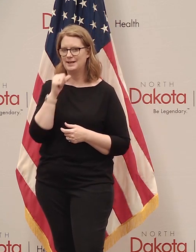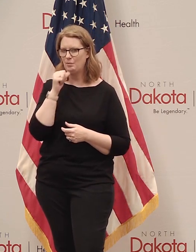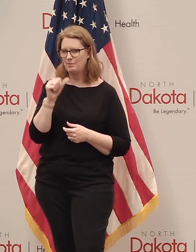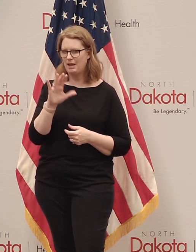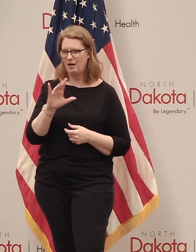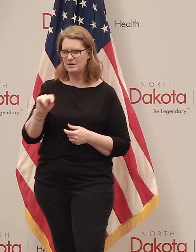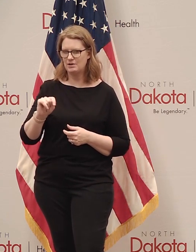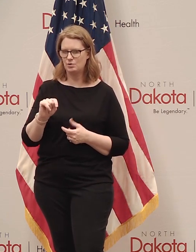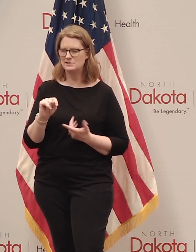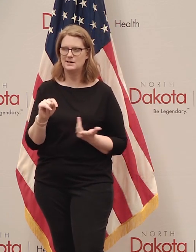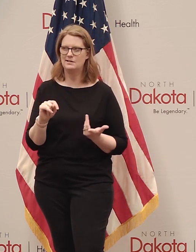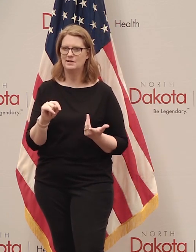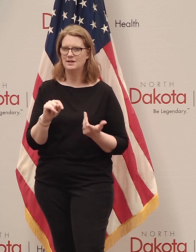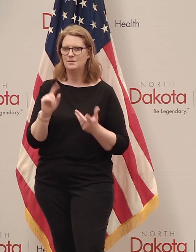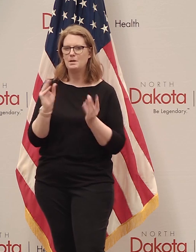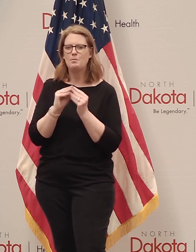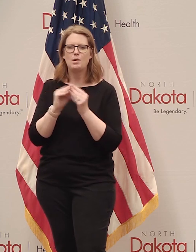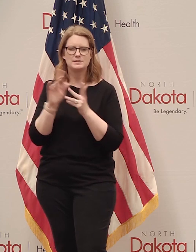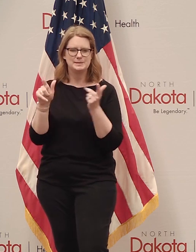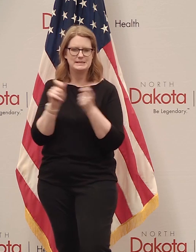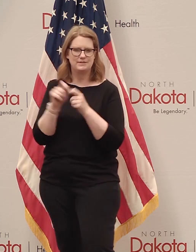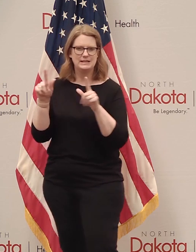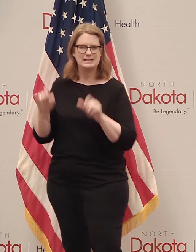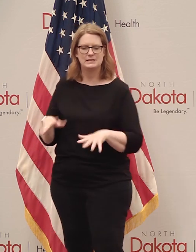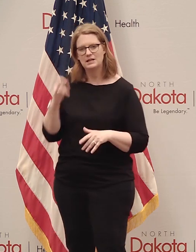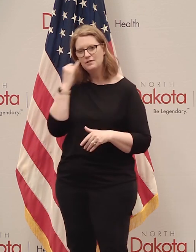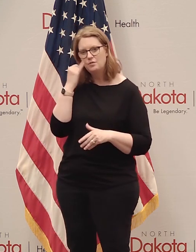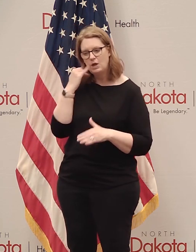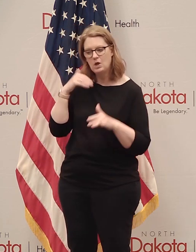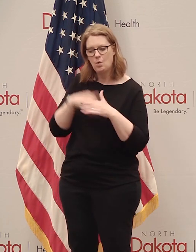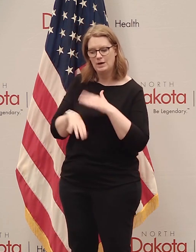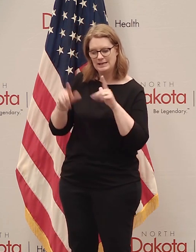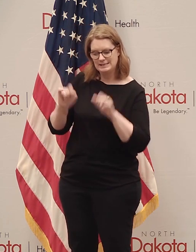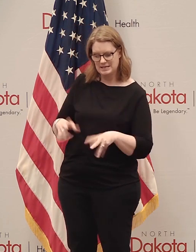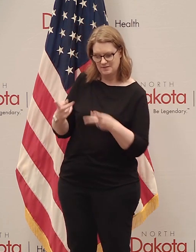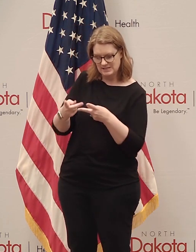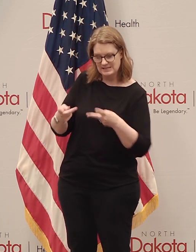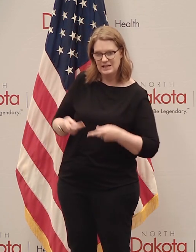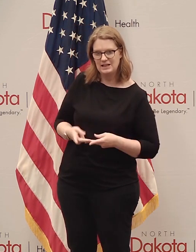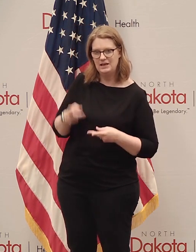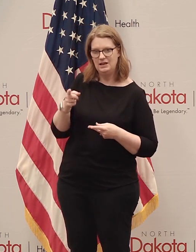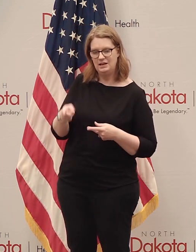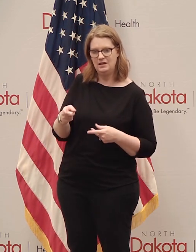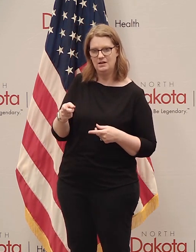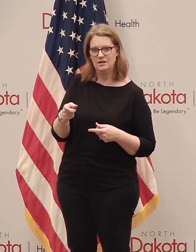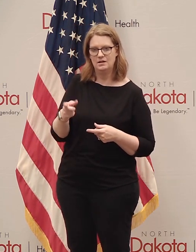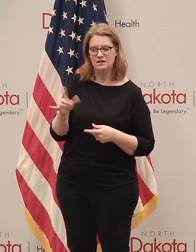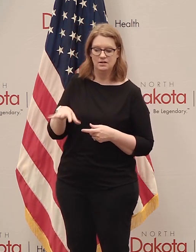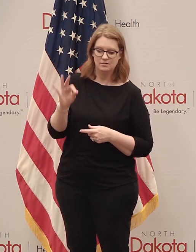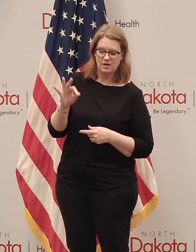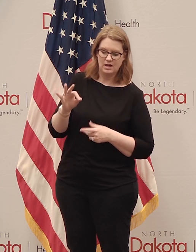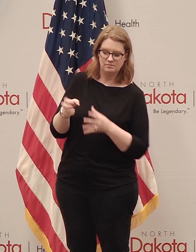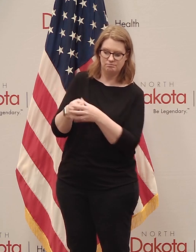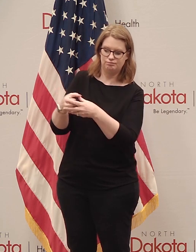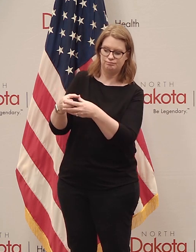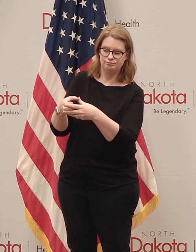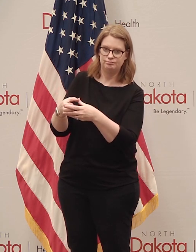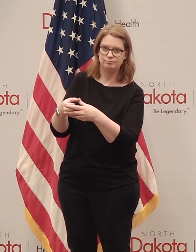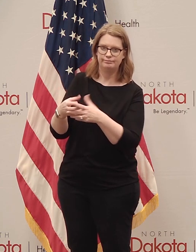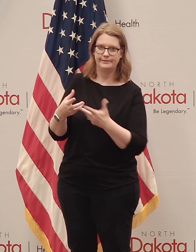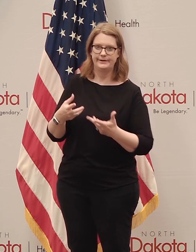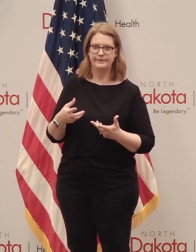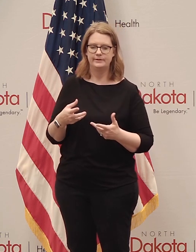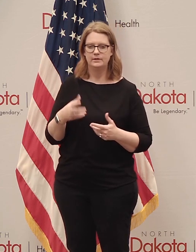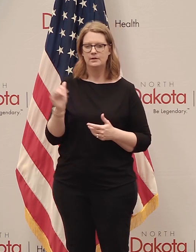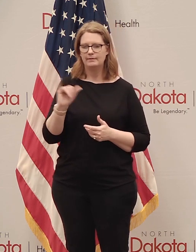tracing. I would call those targeted testing. But when we go in and test a facility and then we find a pocket of those like we did